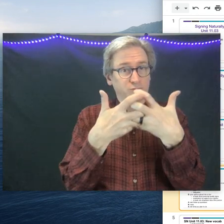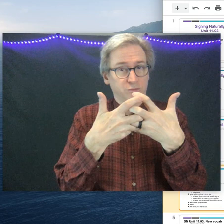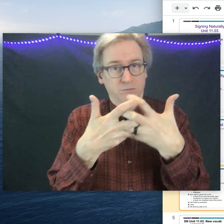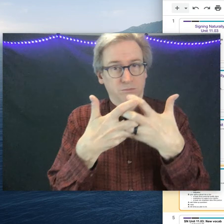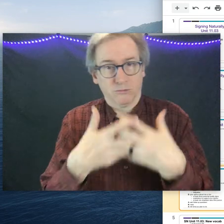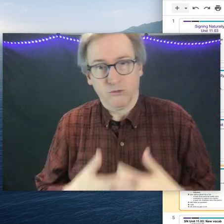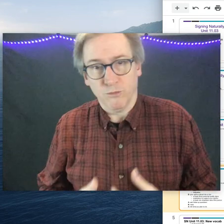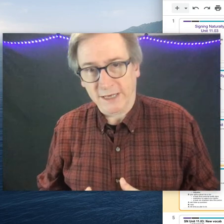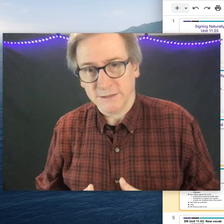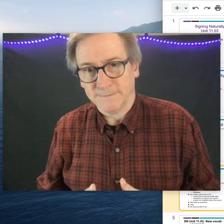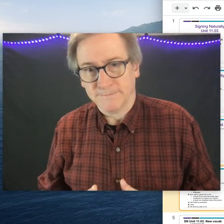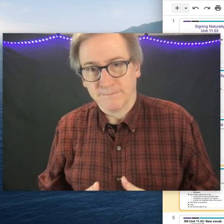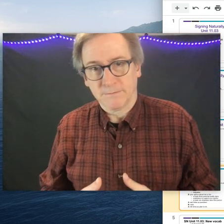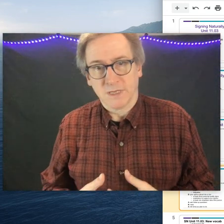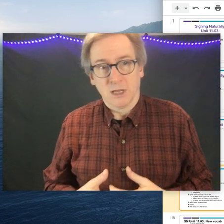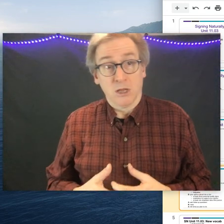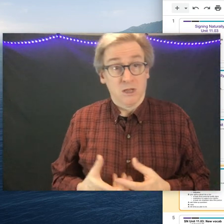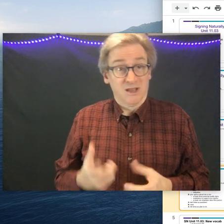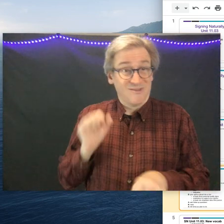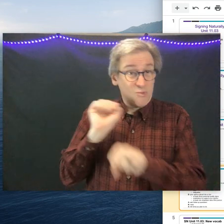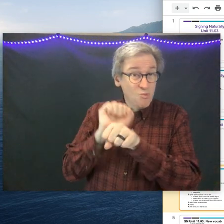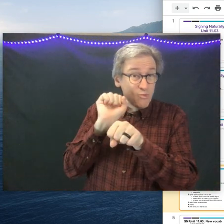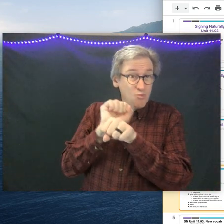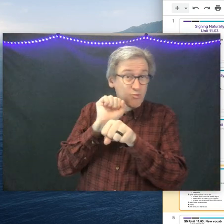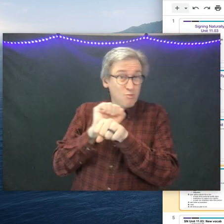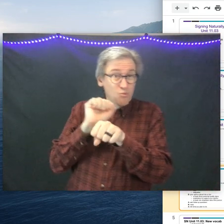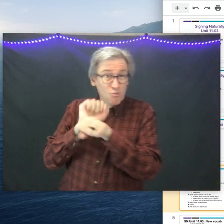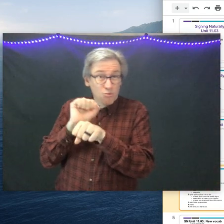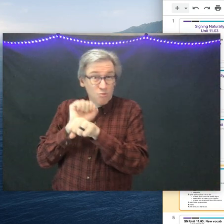line. Roommate.